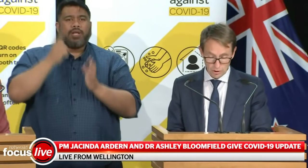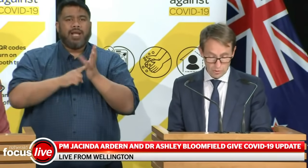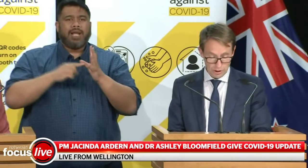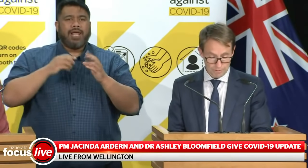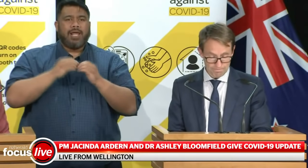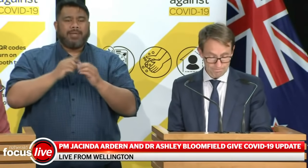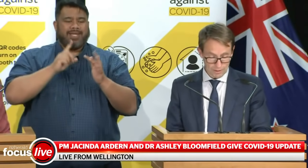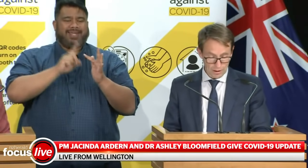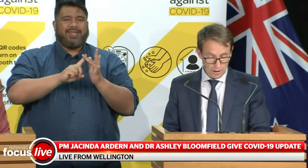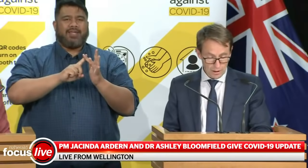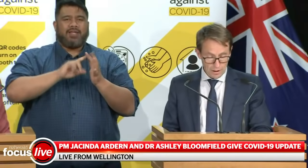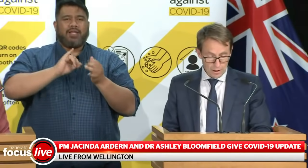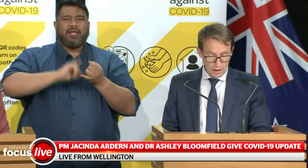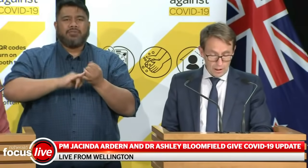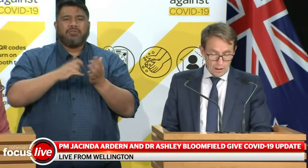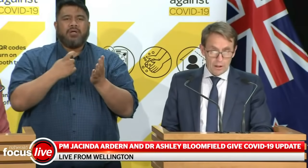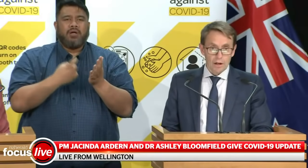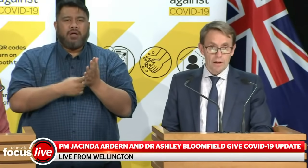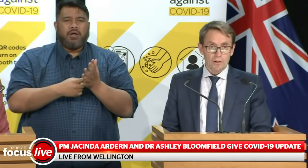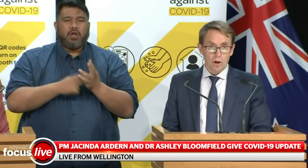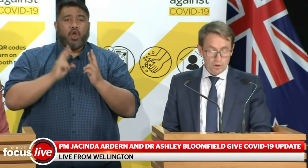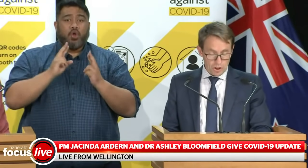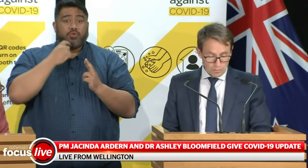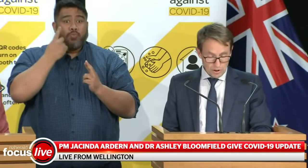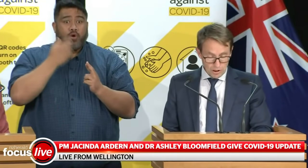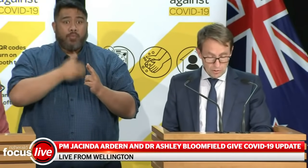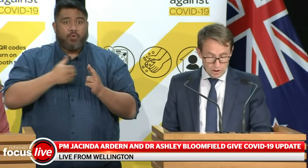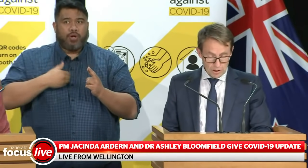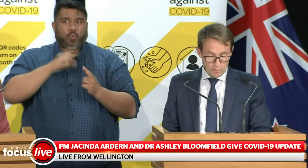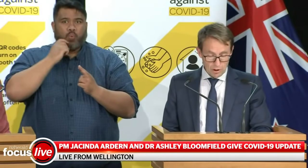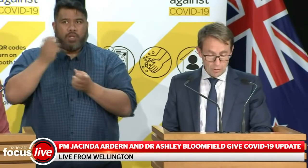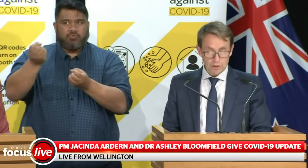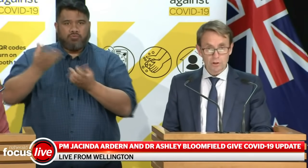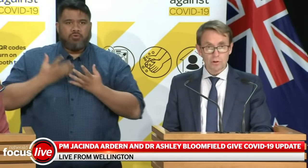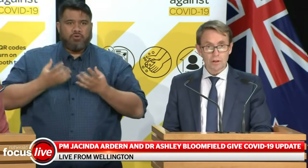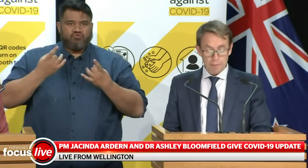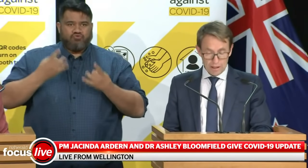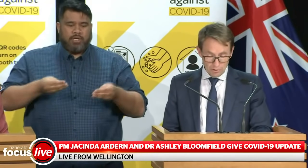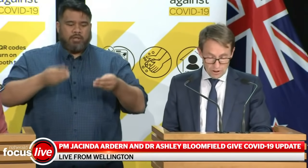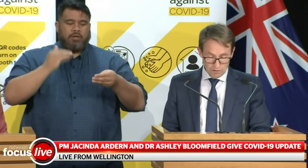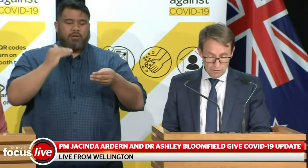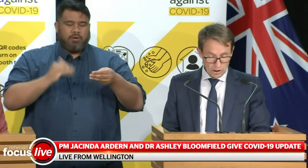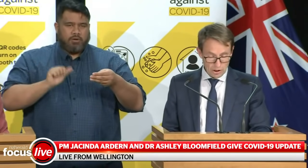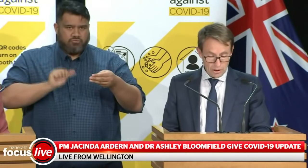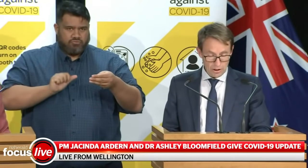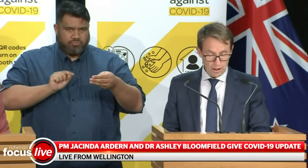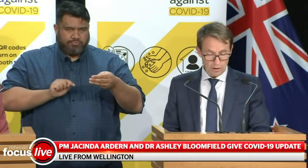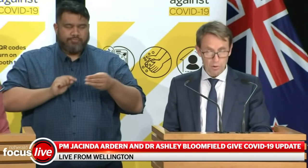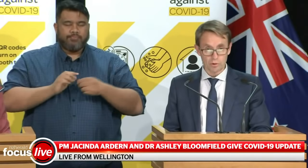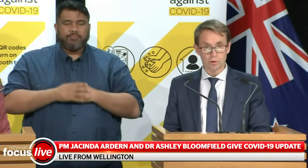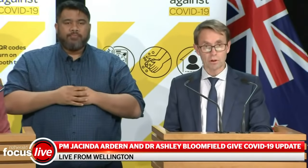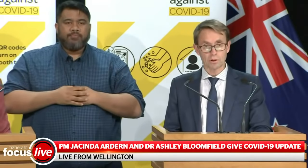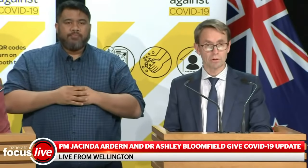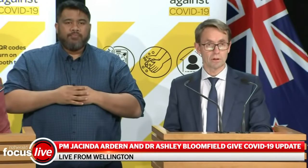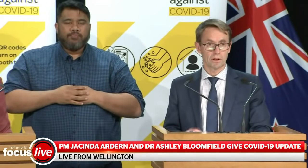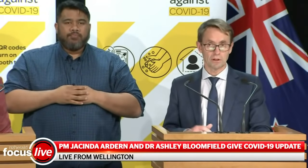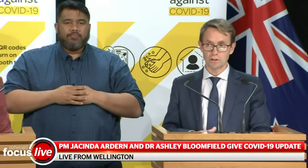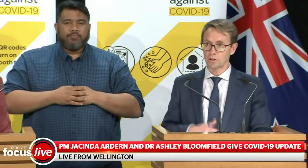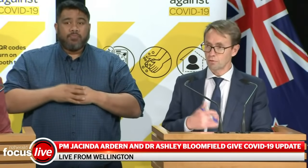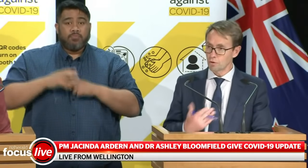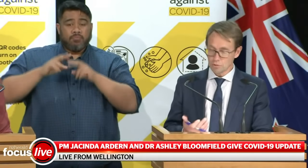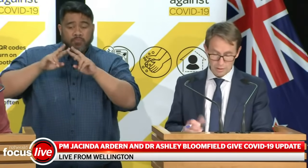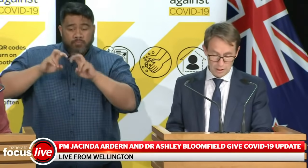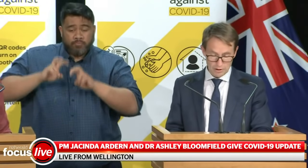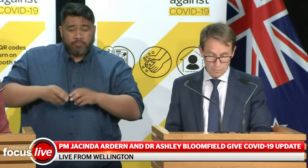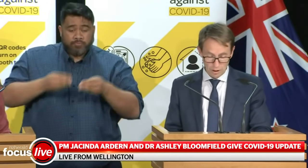of tomorrow morning. The whole genome sequencing will help us learn about this infection and whether or not it